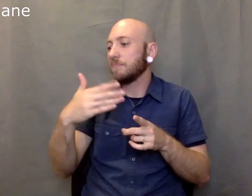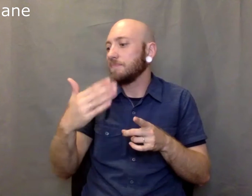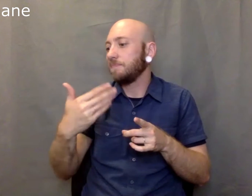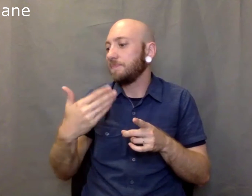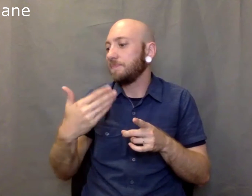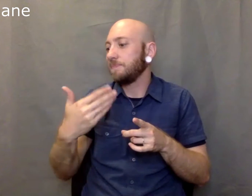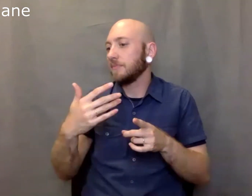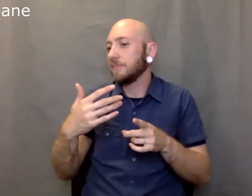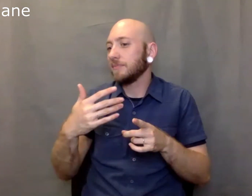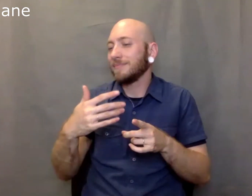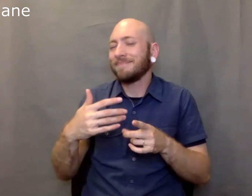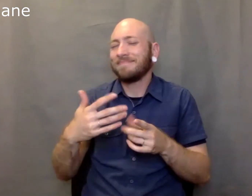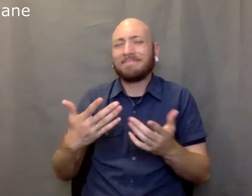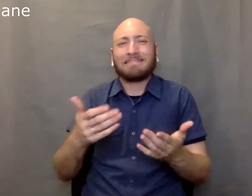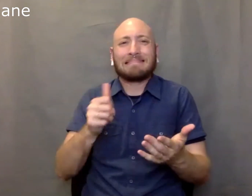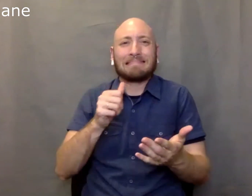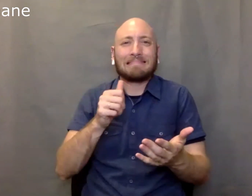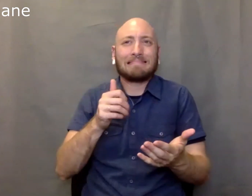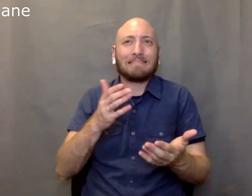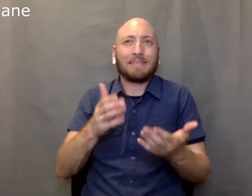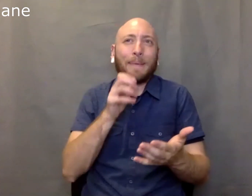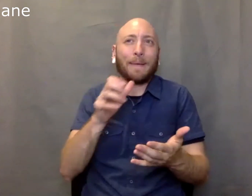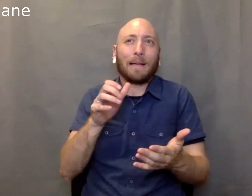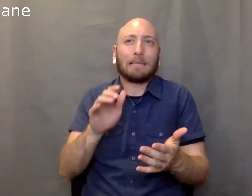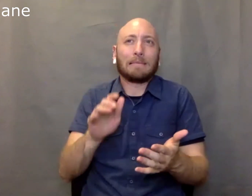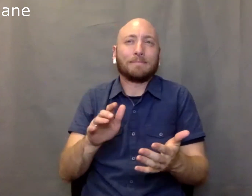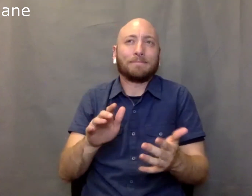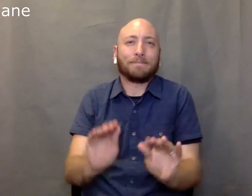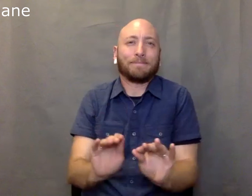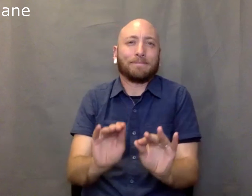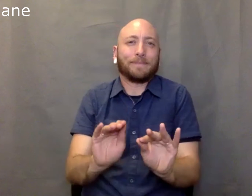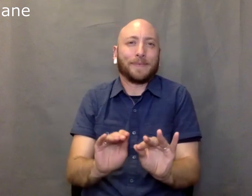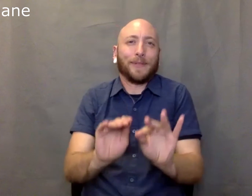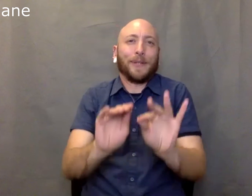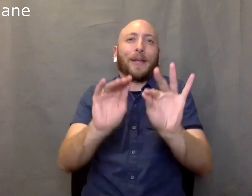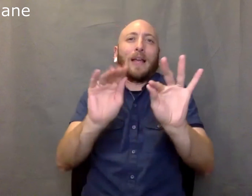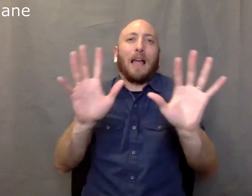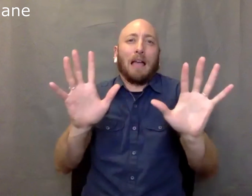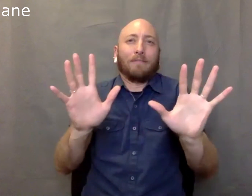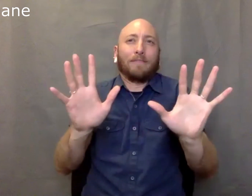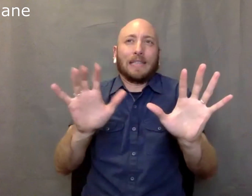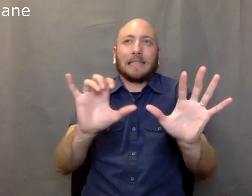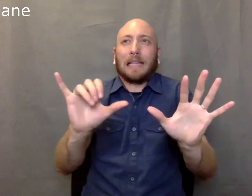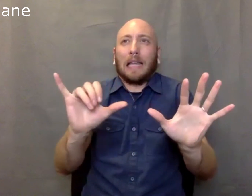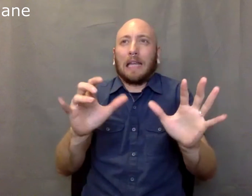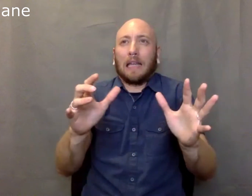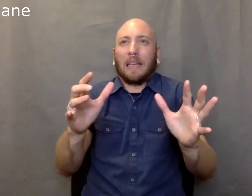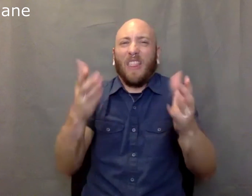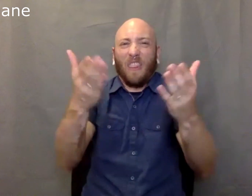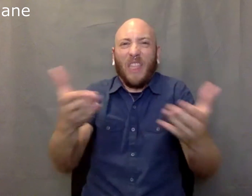A tangible rock bottom, I guess, so to speak. I think I had more of just like that, you know, I've gotten sober